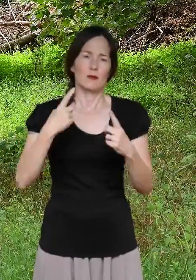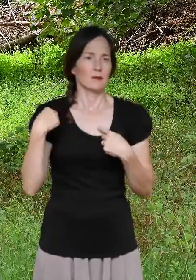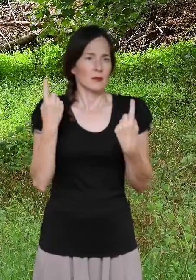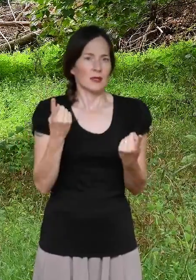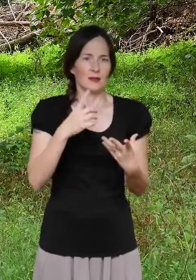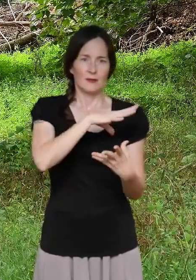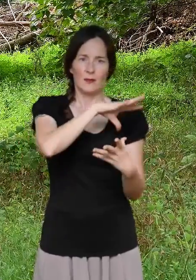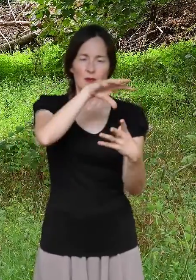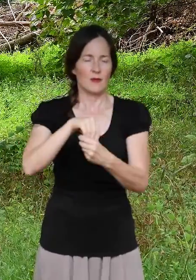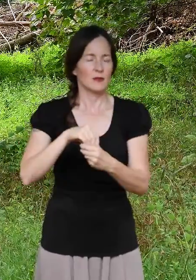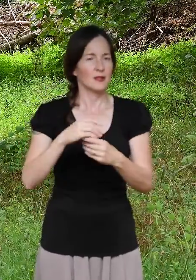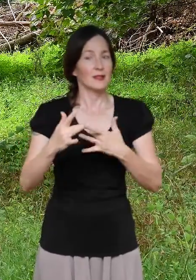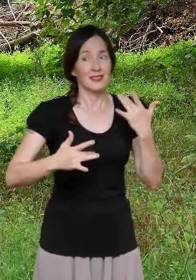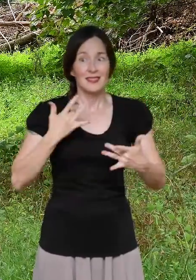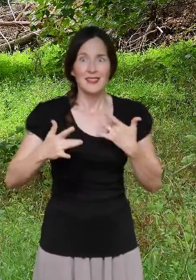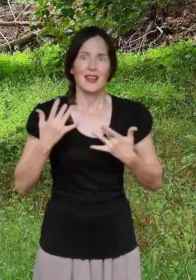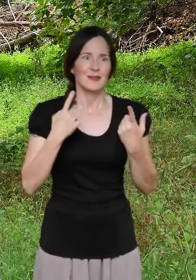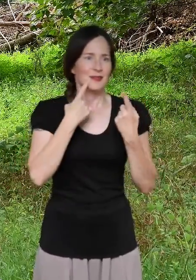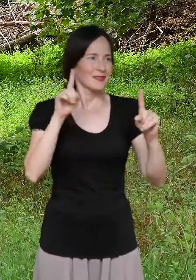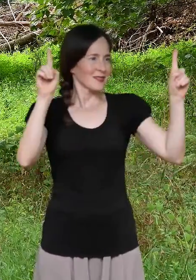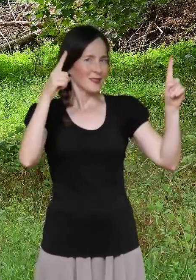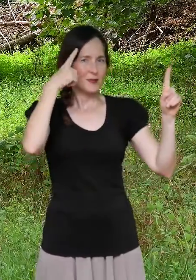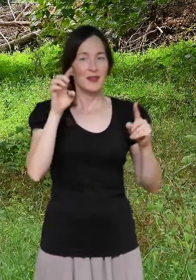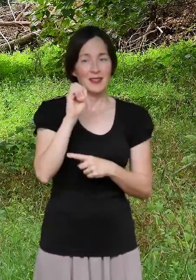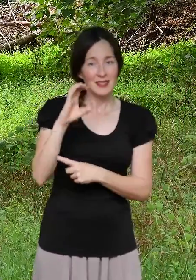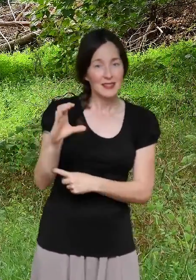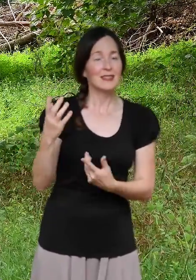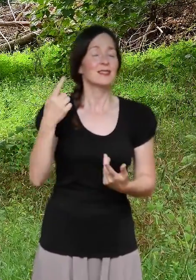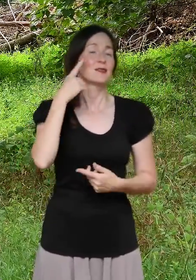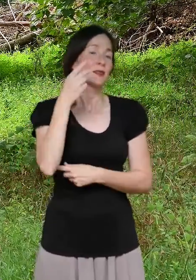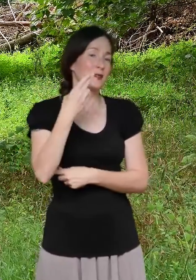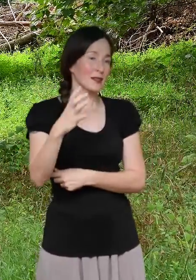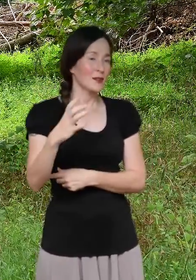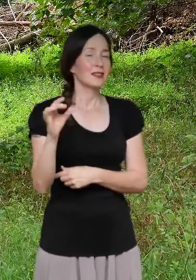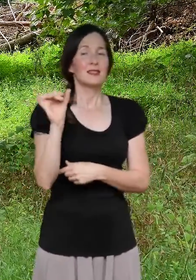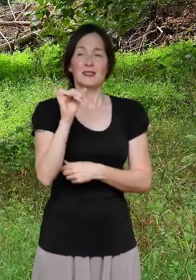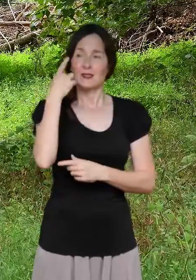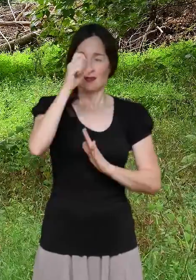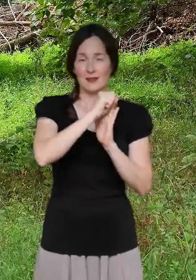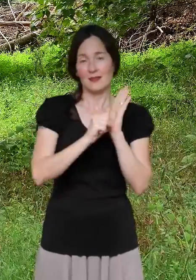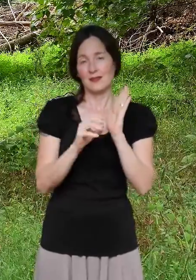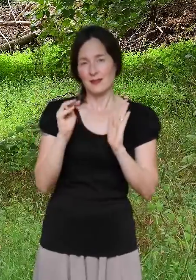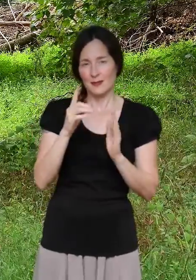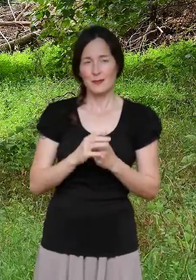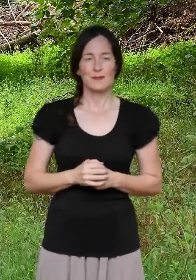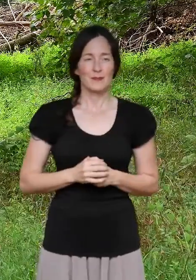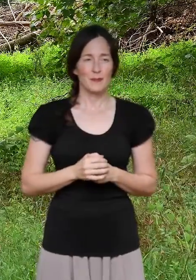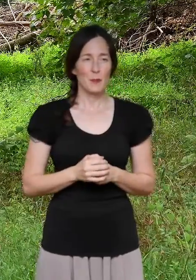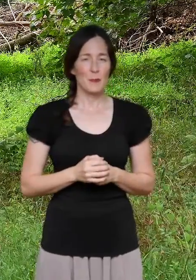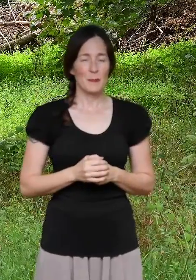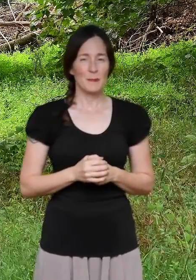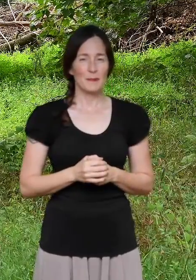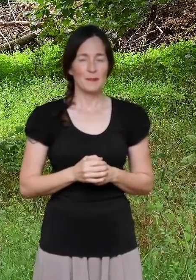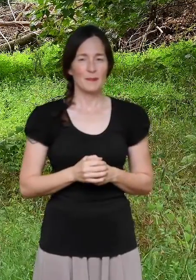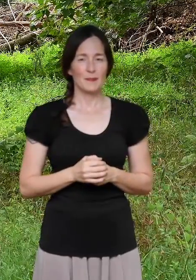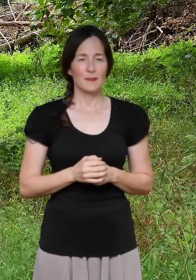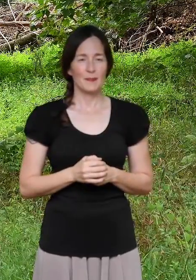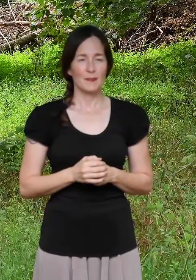exciting achievement for Ellicott City, for Howard County, and for the state of Maryland. The